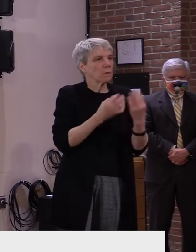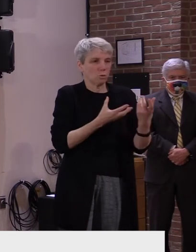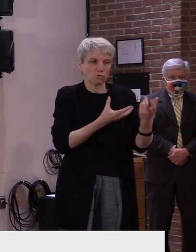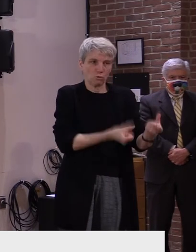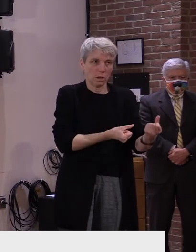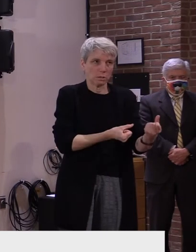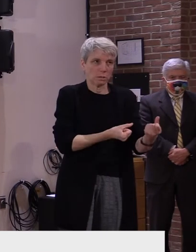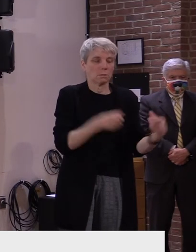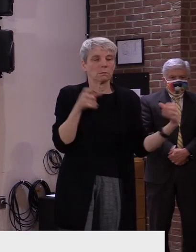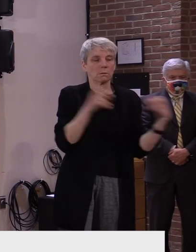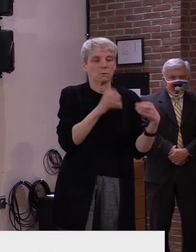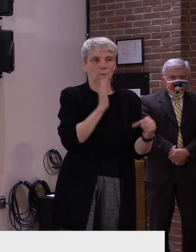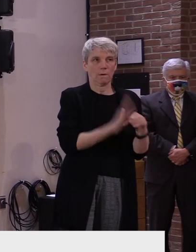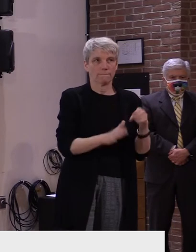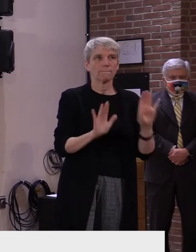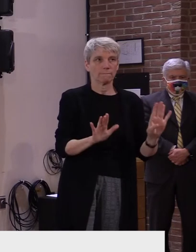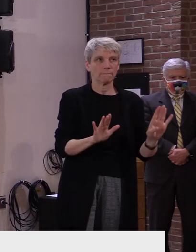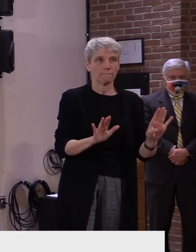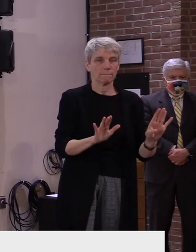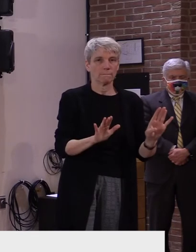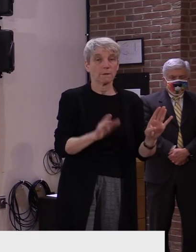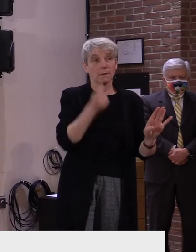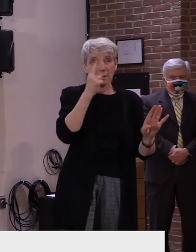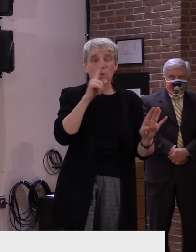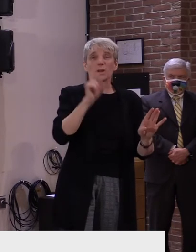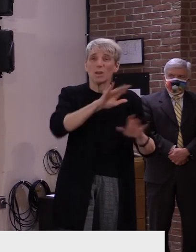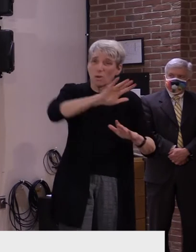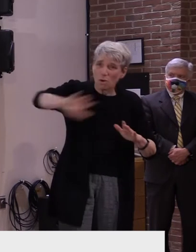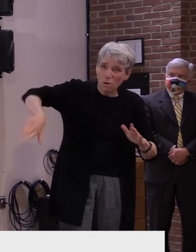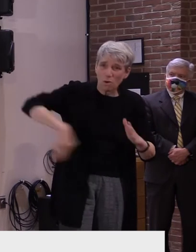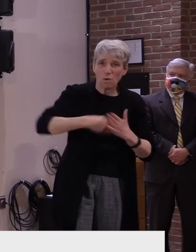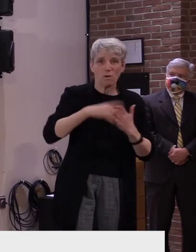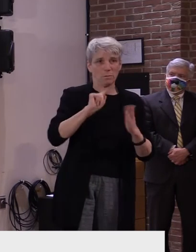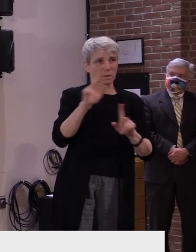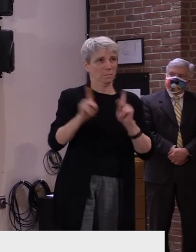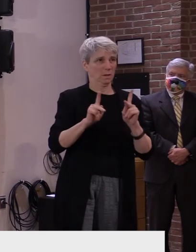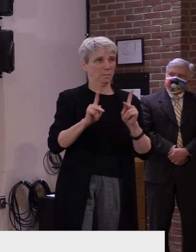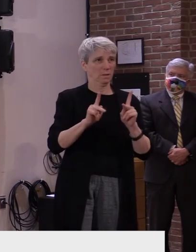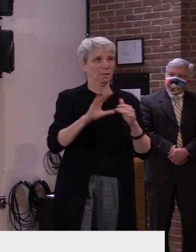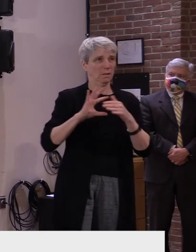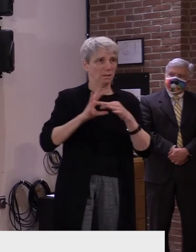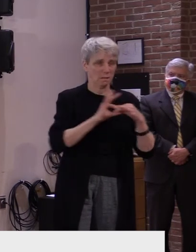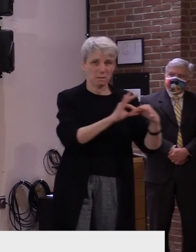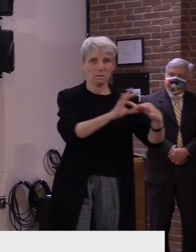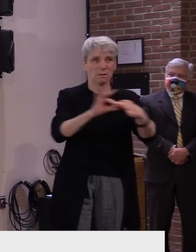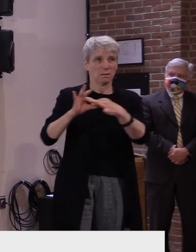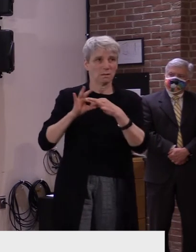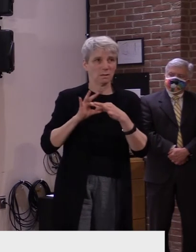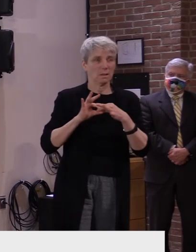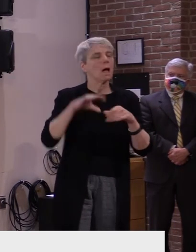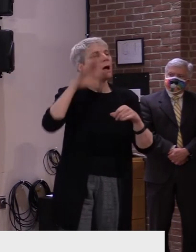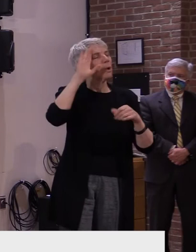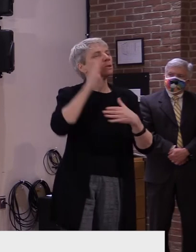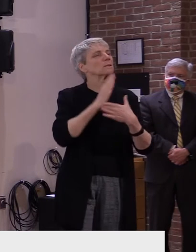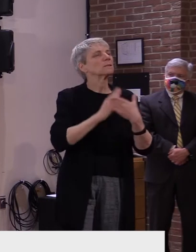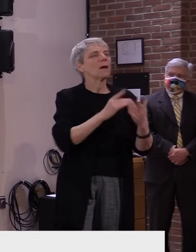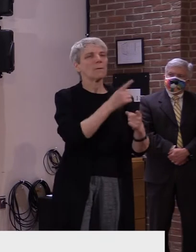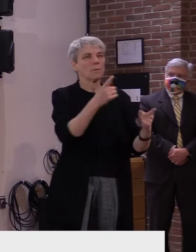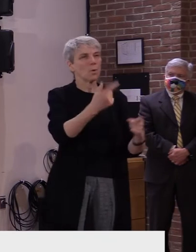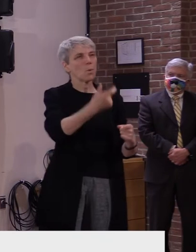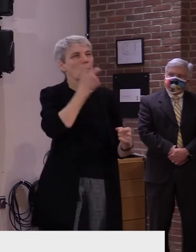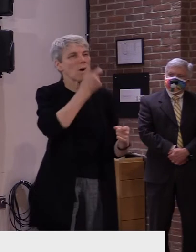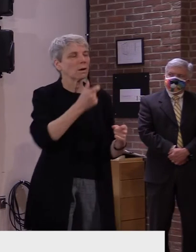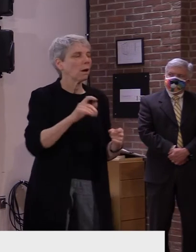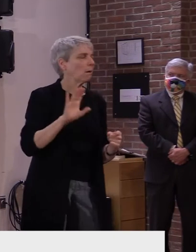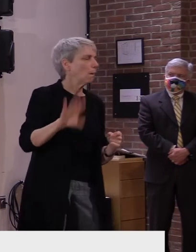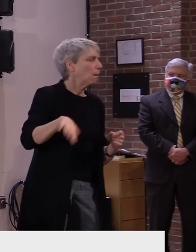every vermonter so i'd like to speak directly to the skeptics for a moment those who aren't wearing masks are taking